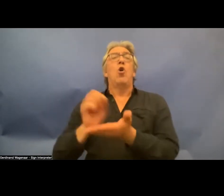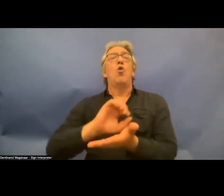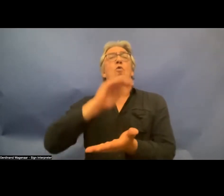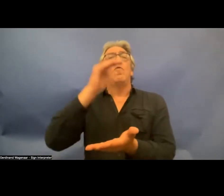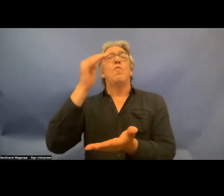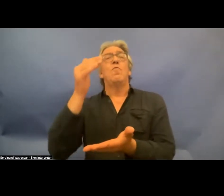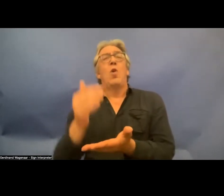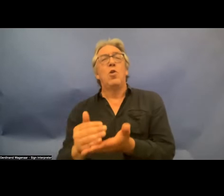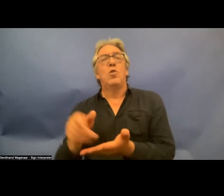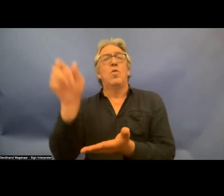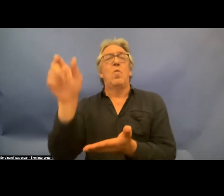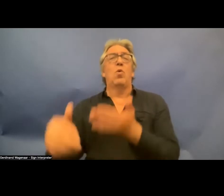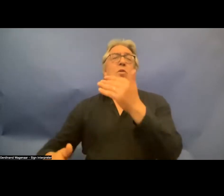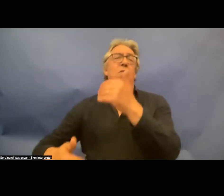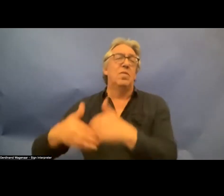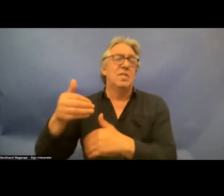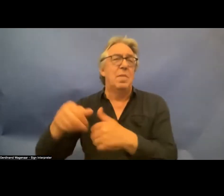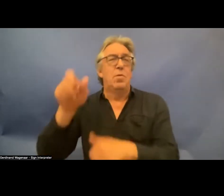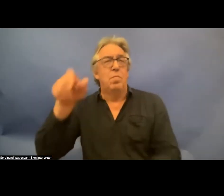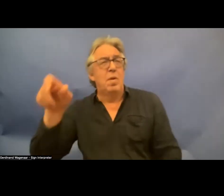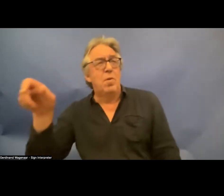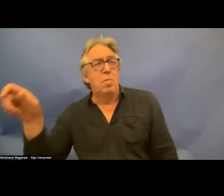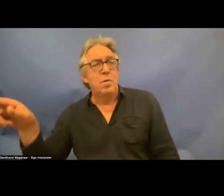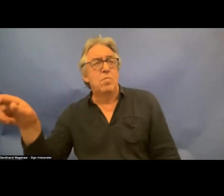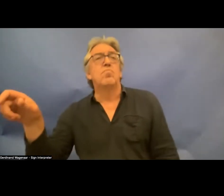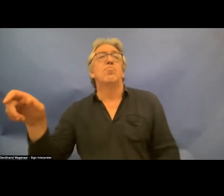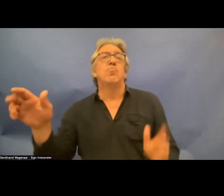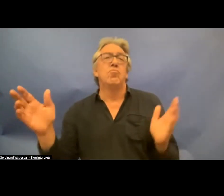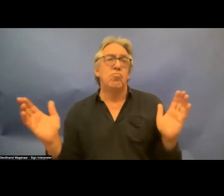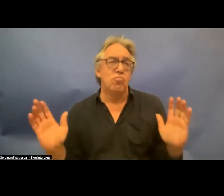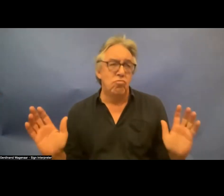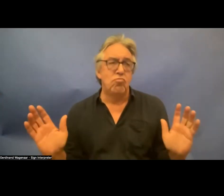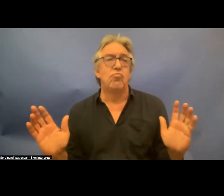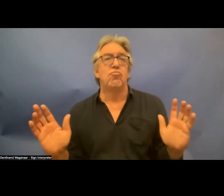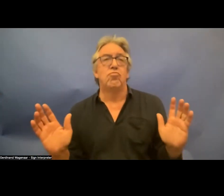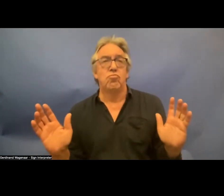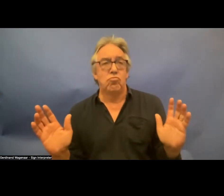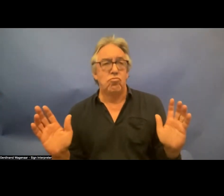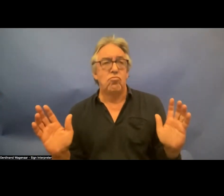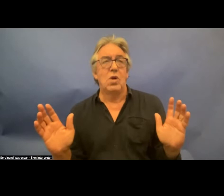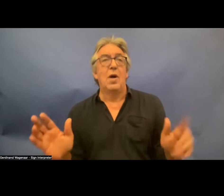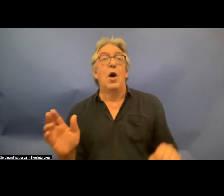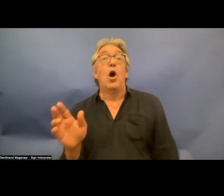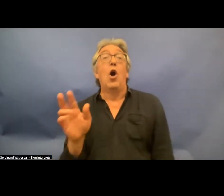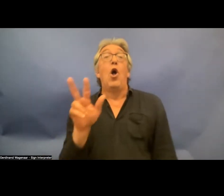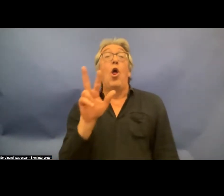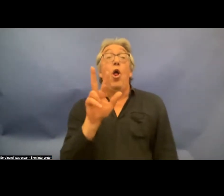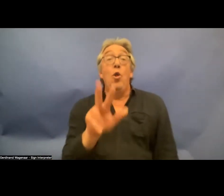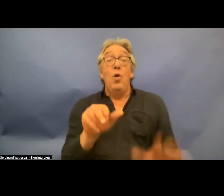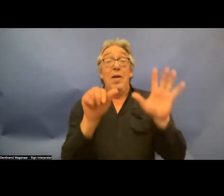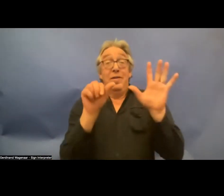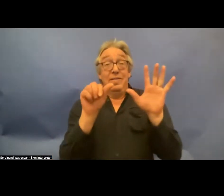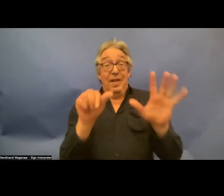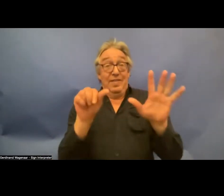at so-called reception points at the Polish border. Probably many more people are